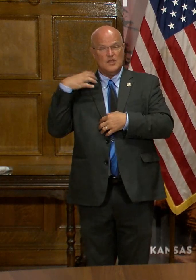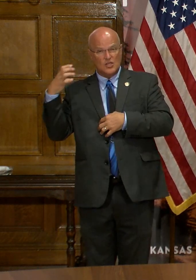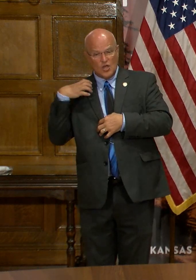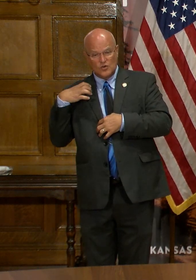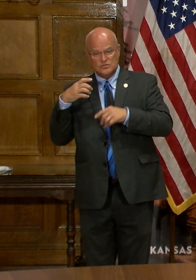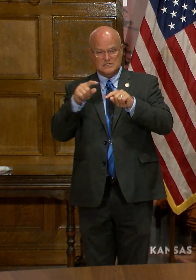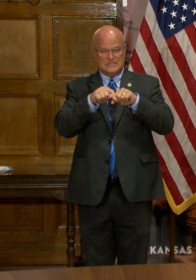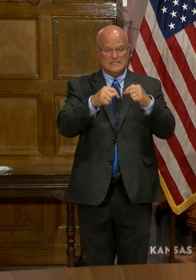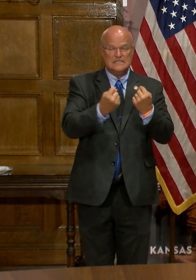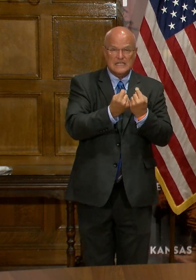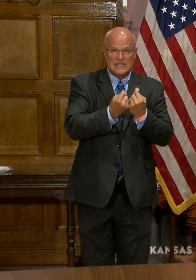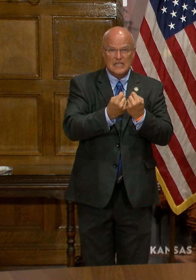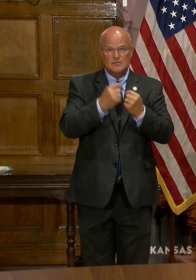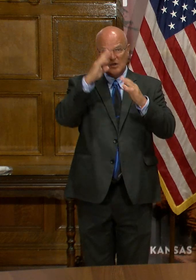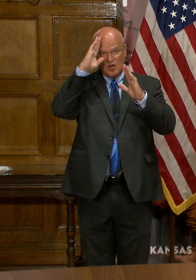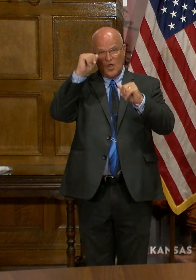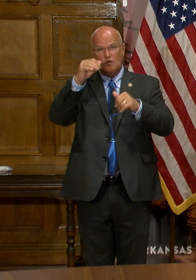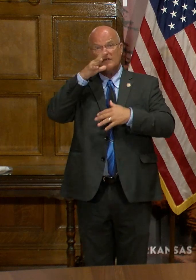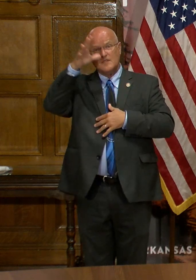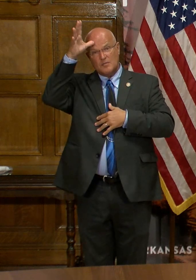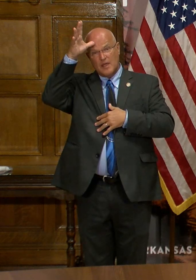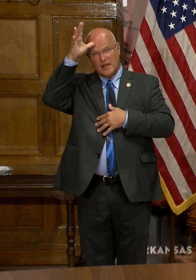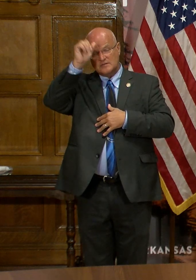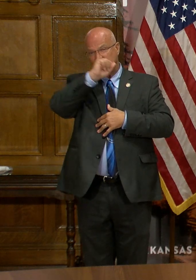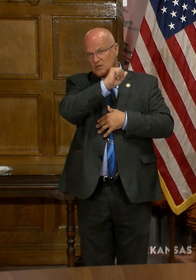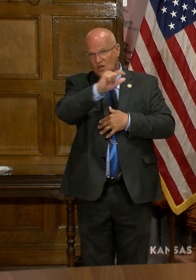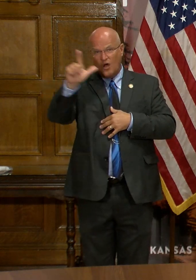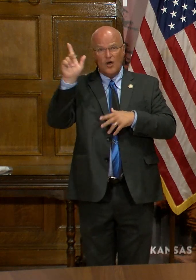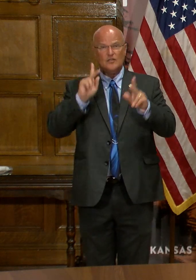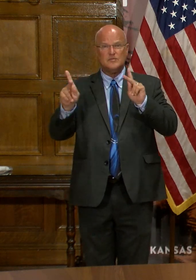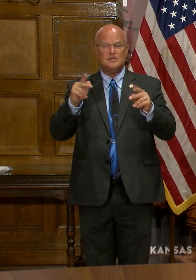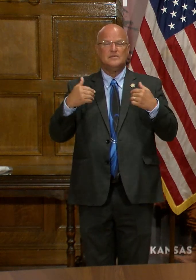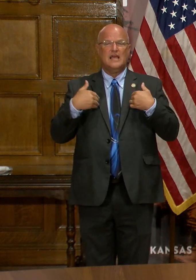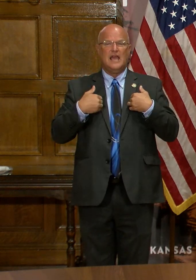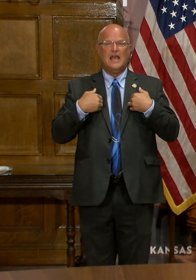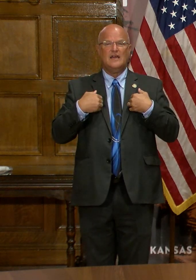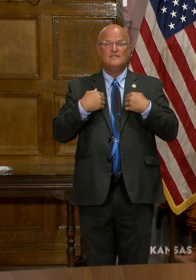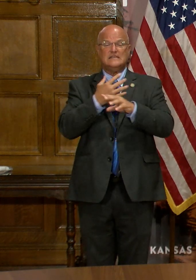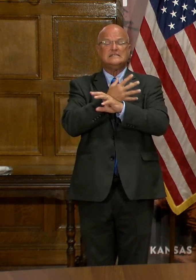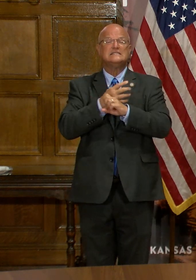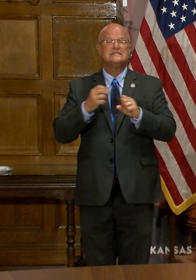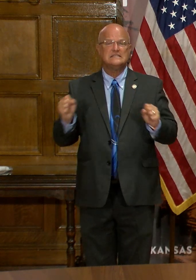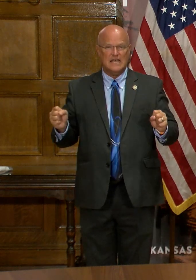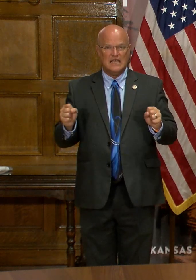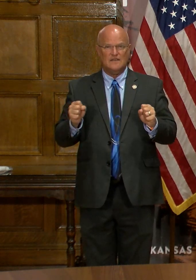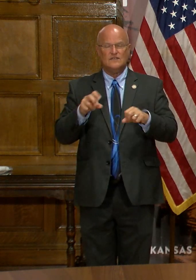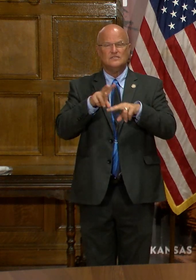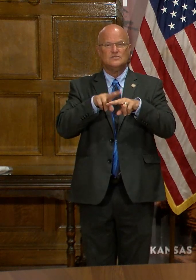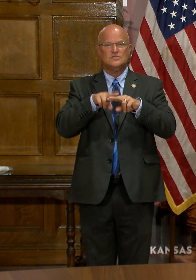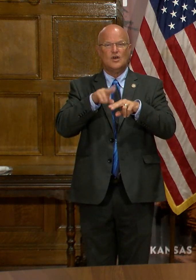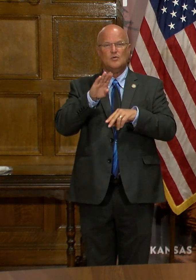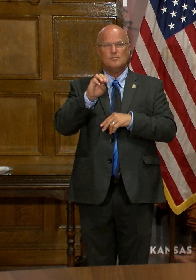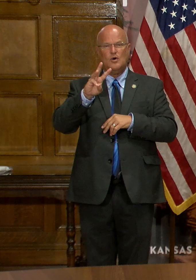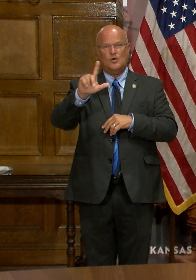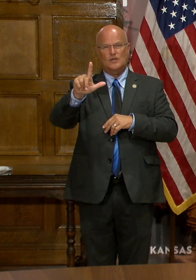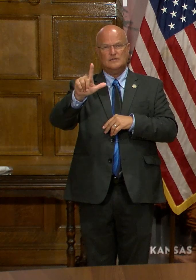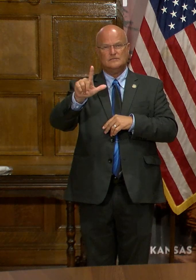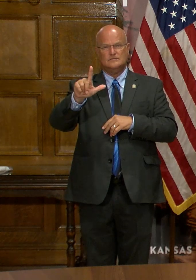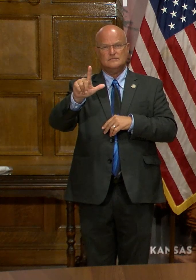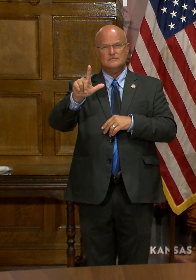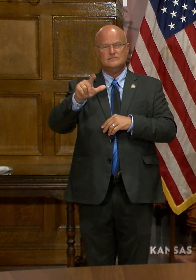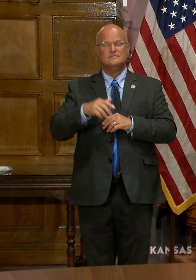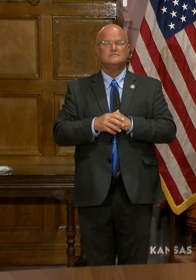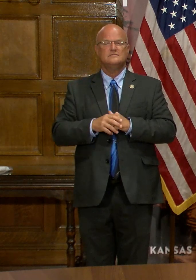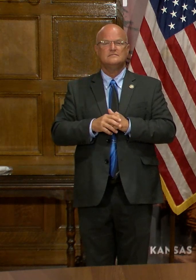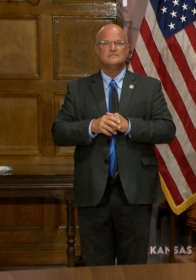to the team and hopefully to the parents and everyone else to have a very safe Salt Bowl. Next question.